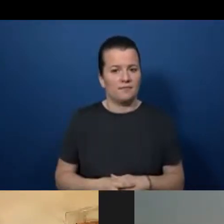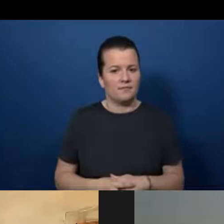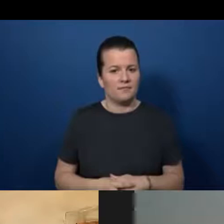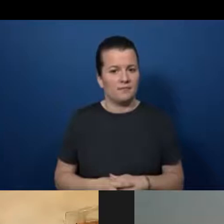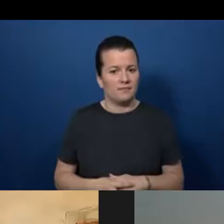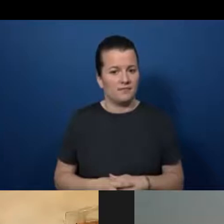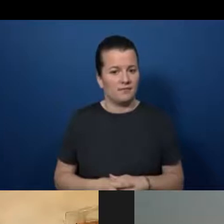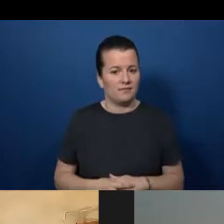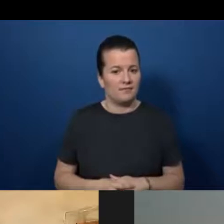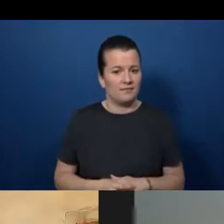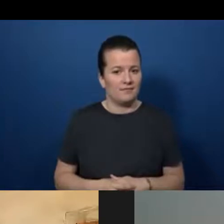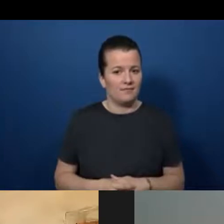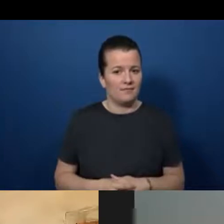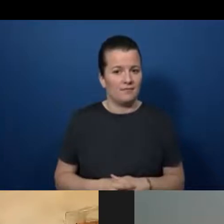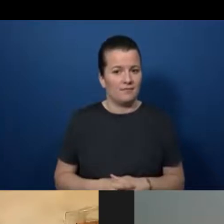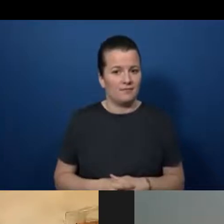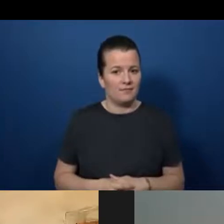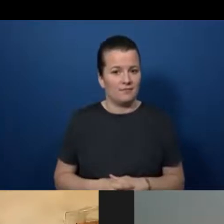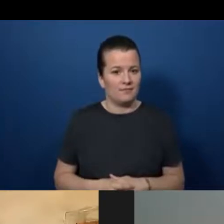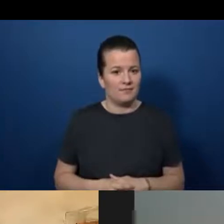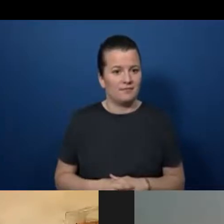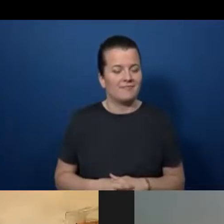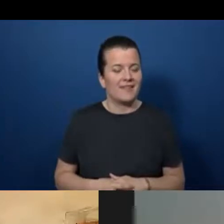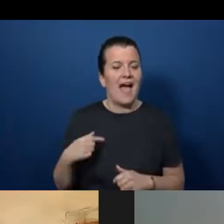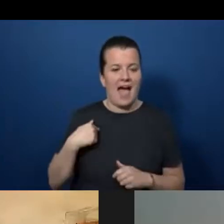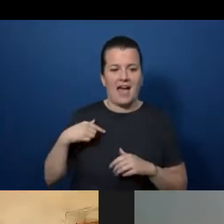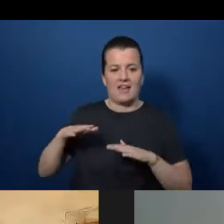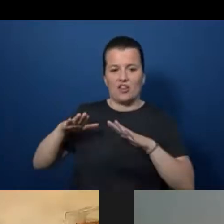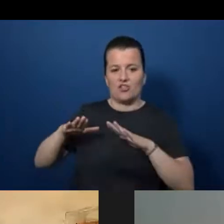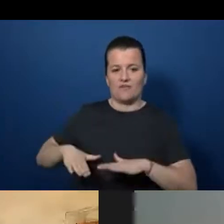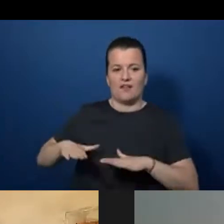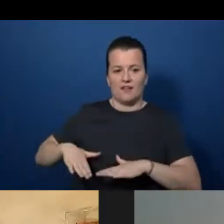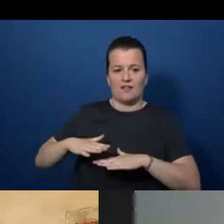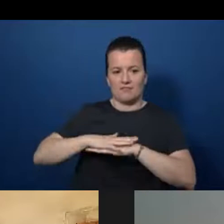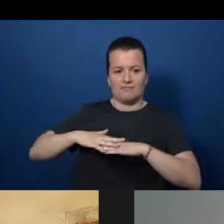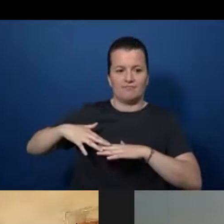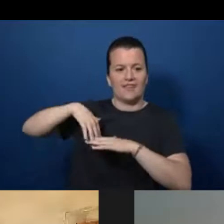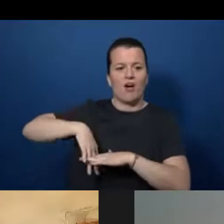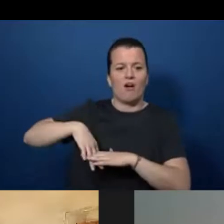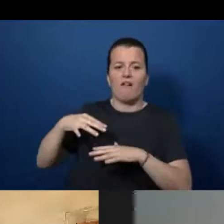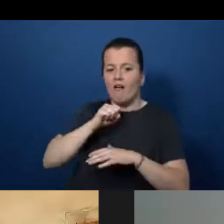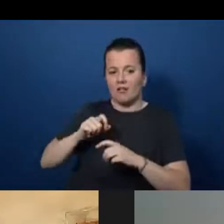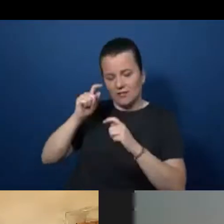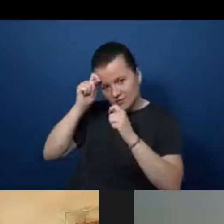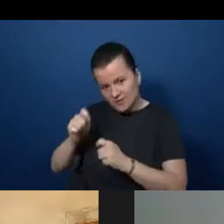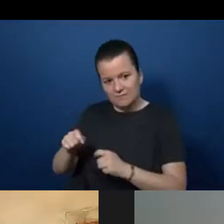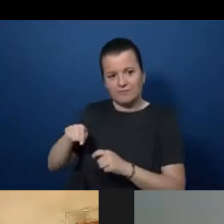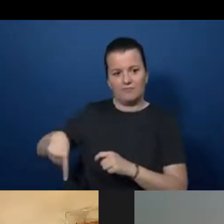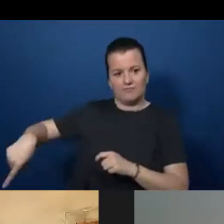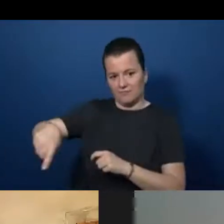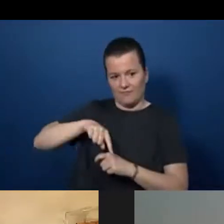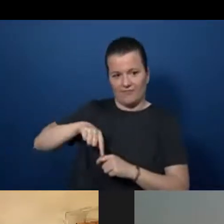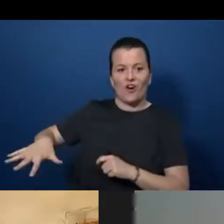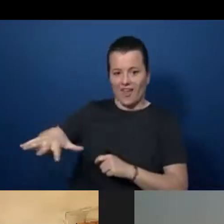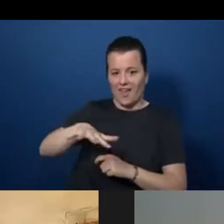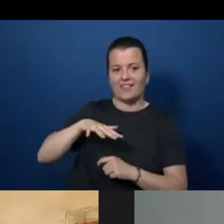Wurundjeri people, who are the traditional owners of the land that I am living on, and to acknowledge their elders. So in response to your